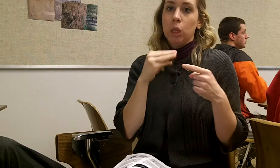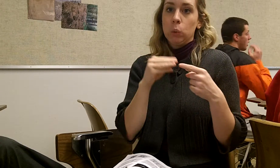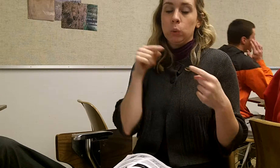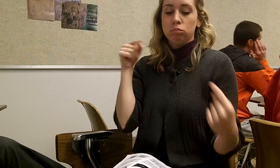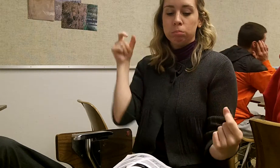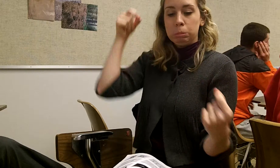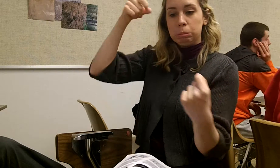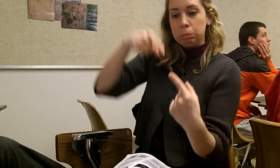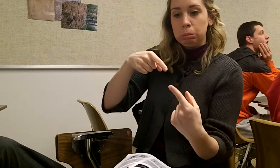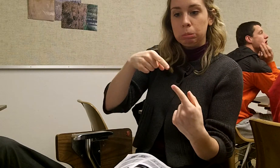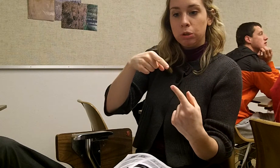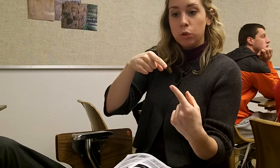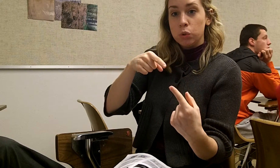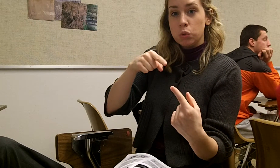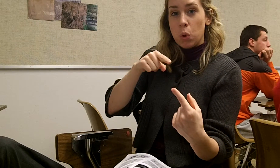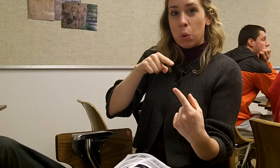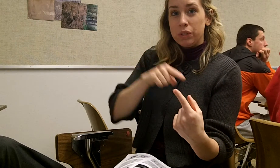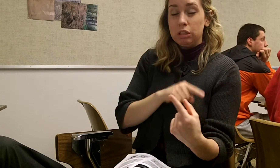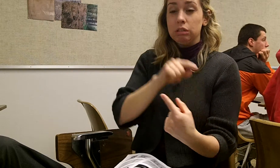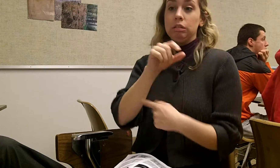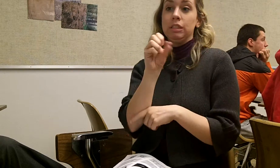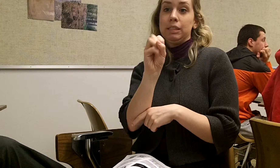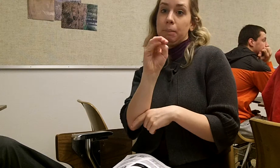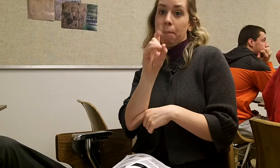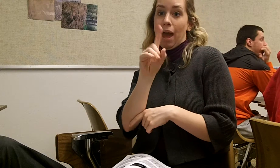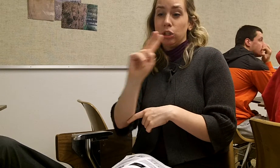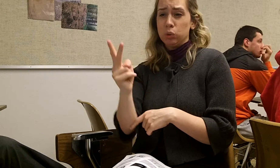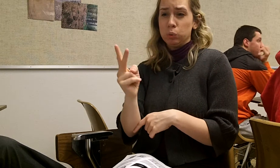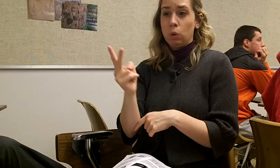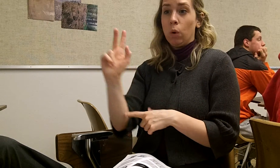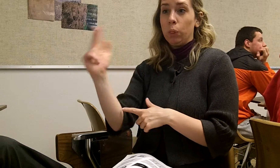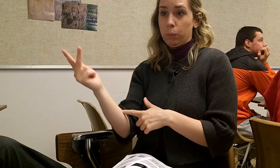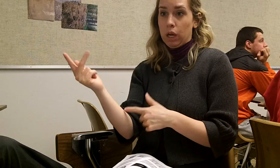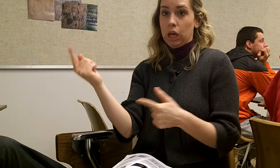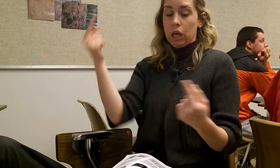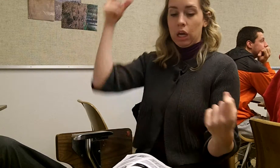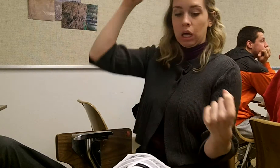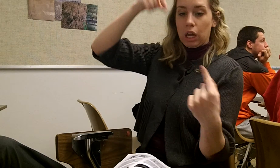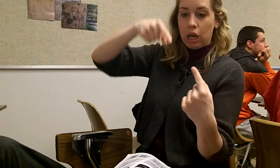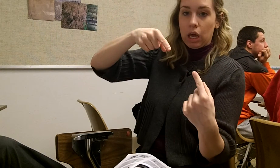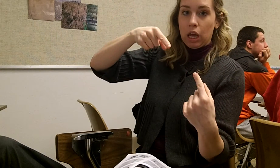either SMAD2 or SMAD3, and those both, once they're phosphorylated, bind with SMAD4.